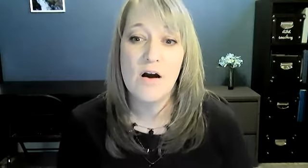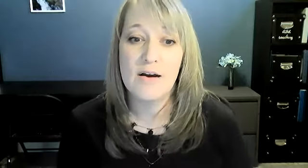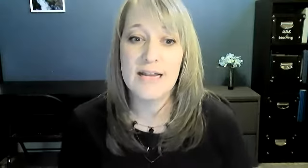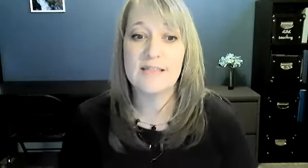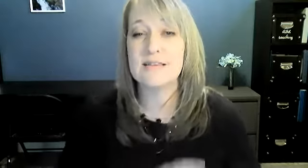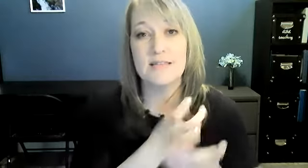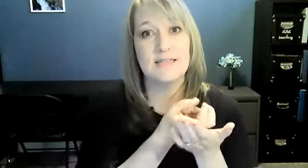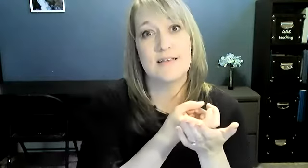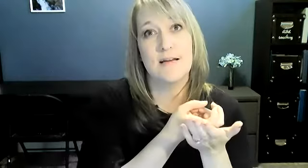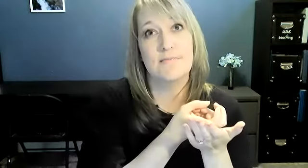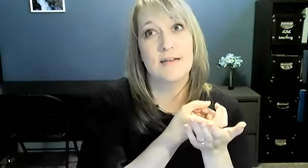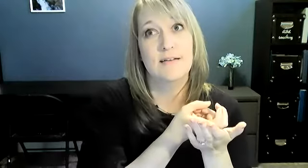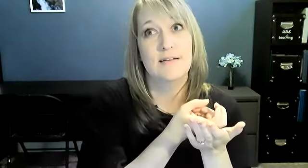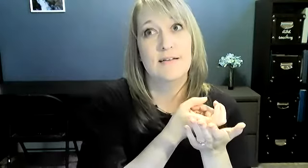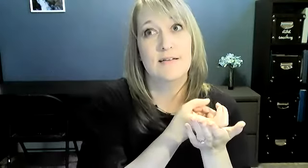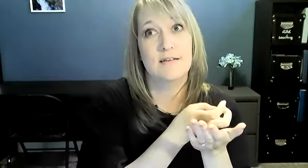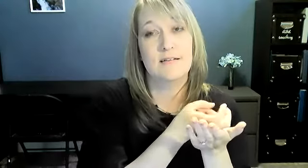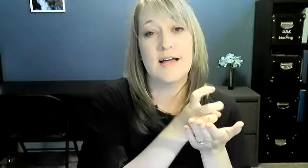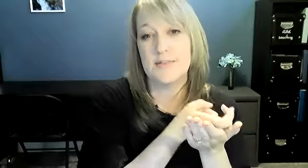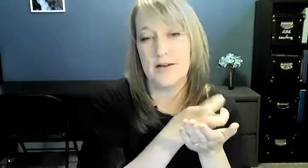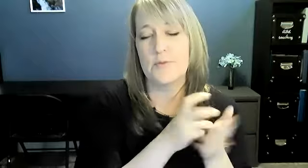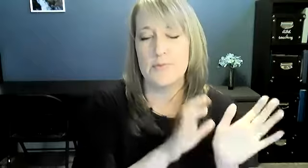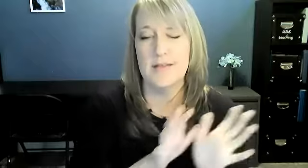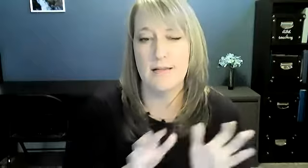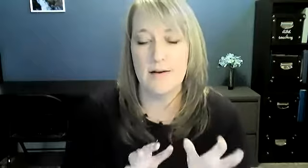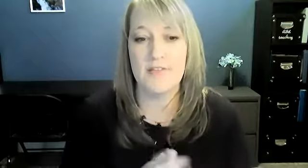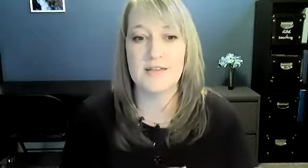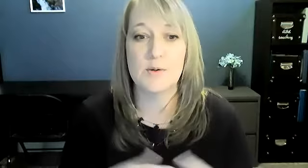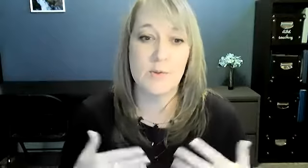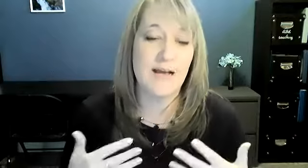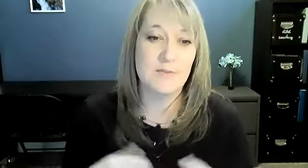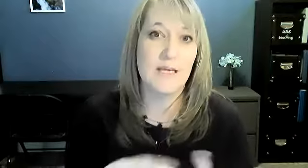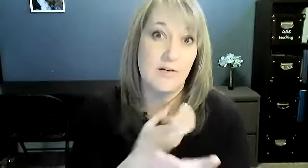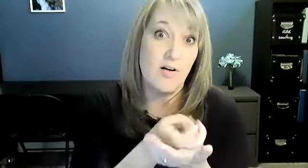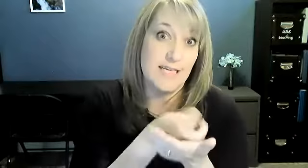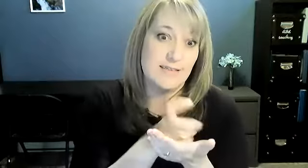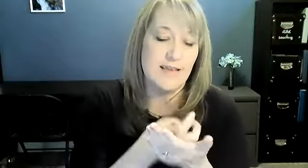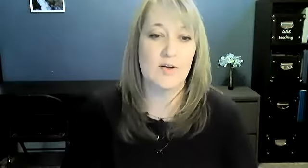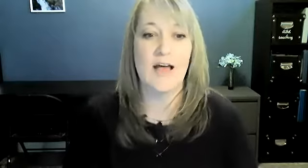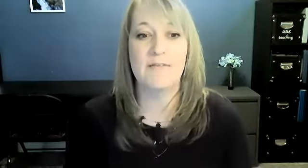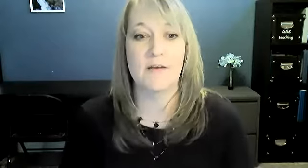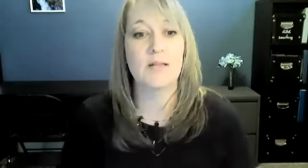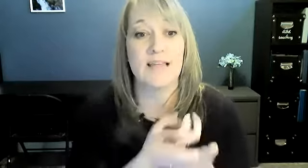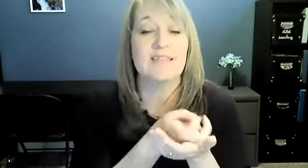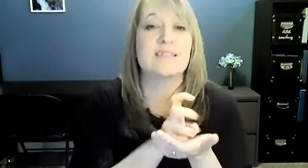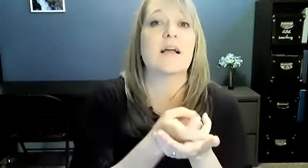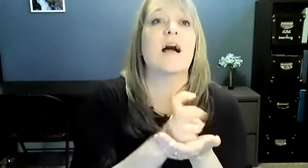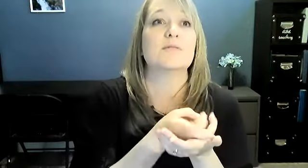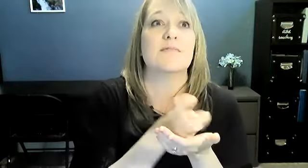right, this classifier can represent a lot of things. So it would have to be in context that you're laughing, but like this is like, I was laughing